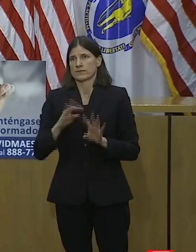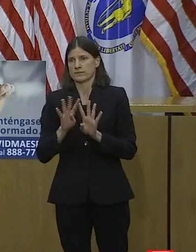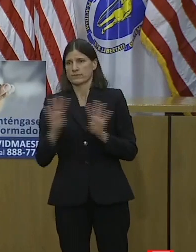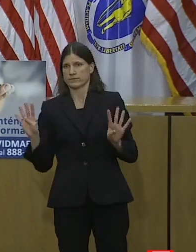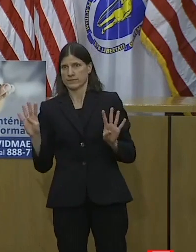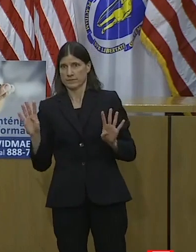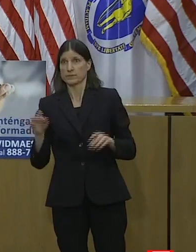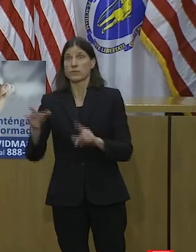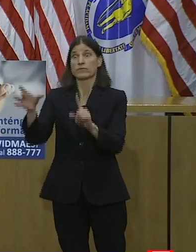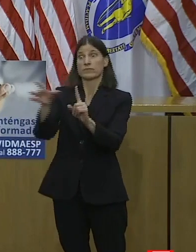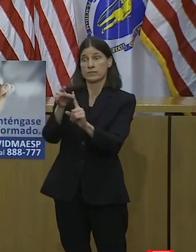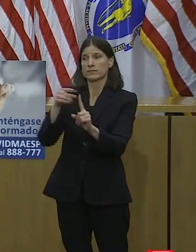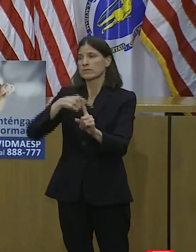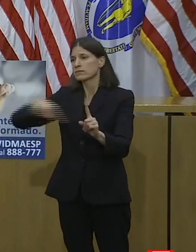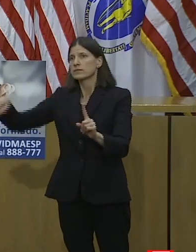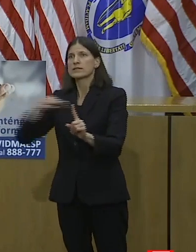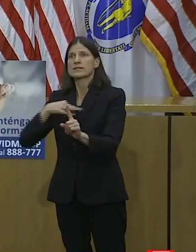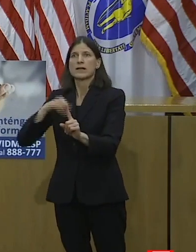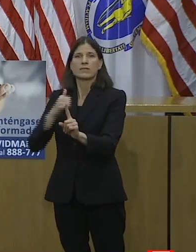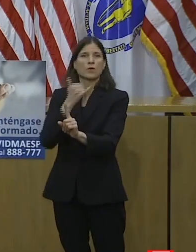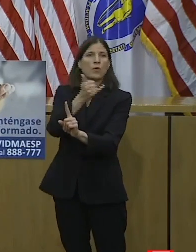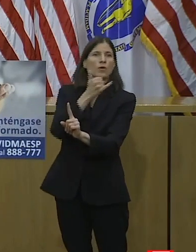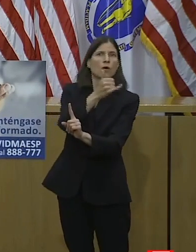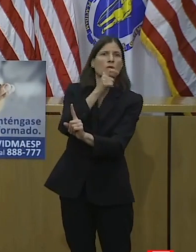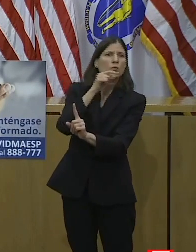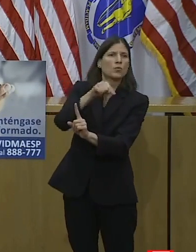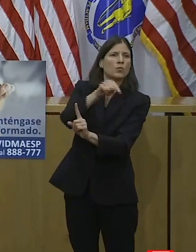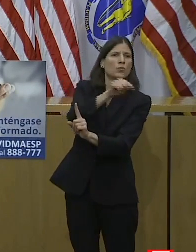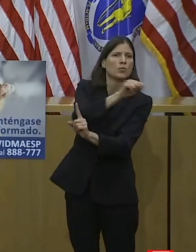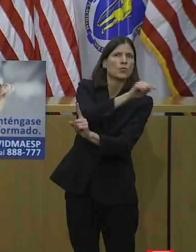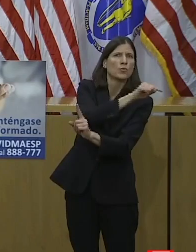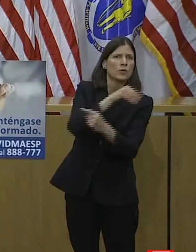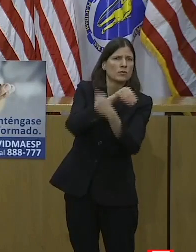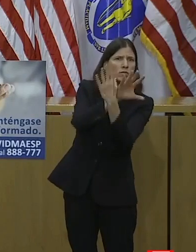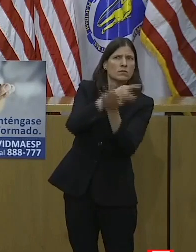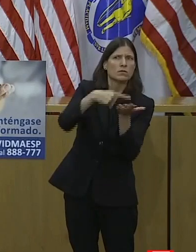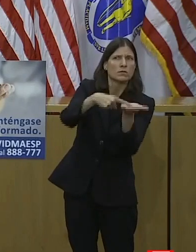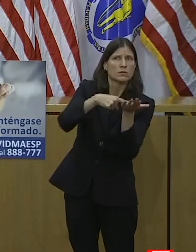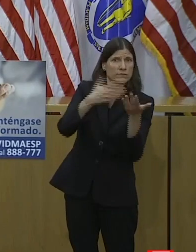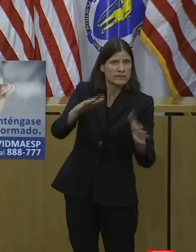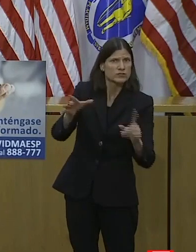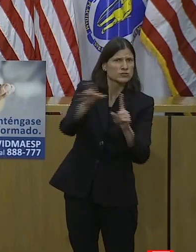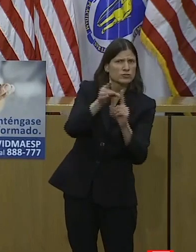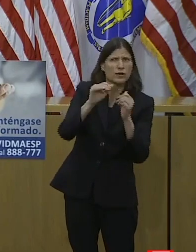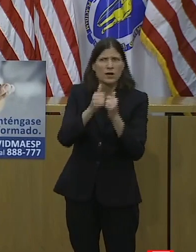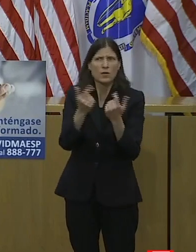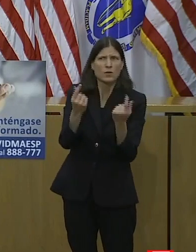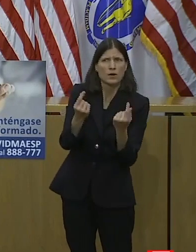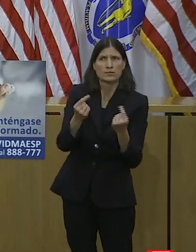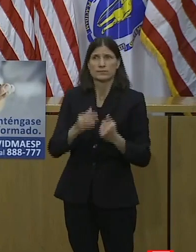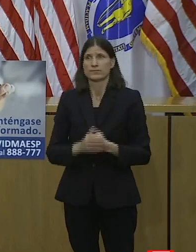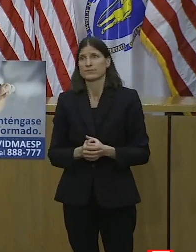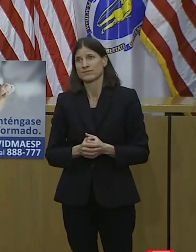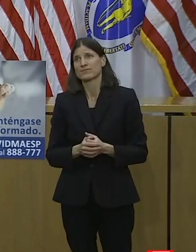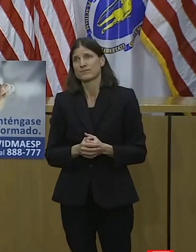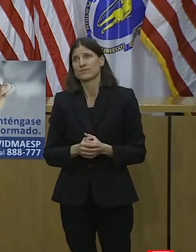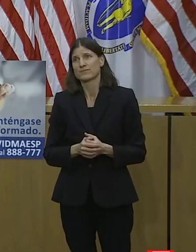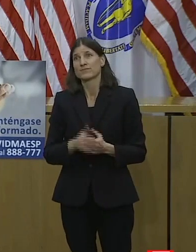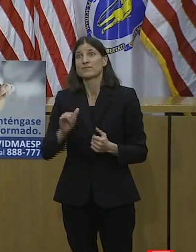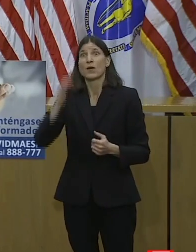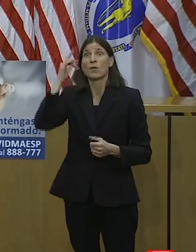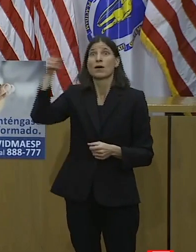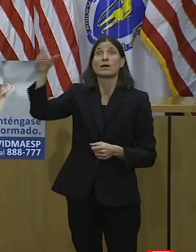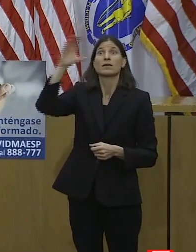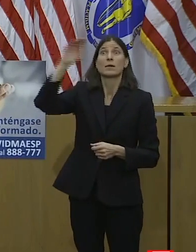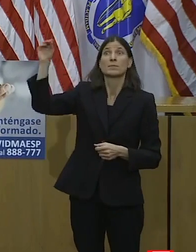other clinical supportive services. So that's why we're really calling it collaborative. Obviously, Partners in Health is the lead on tracing and data analytics and the